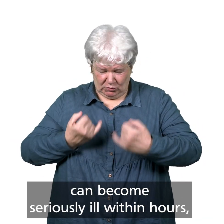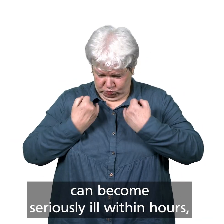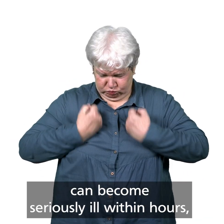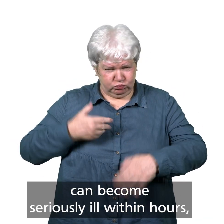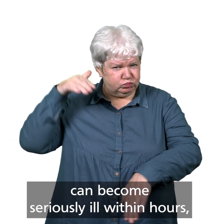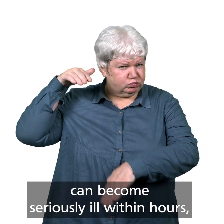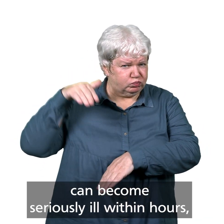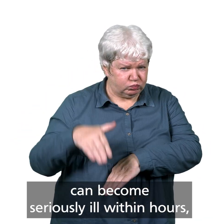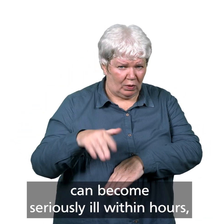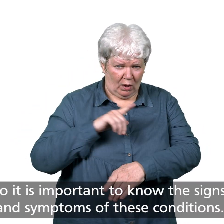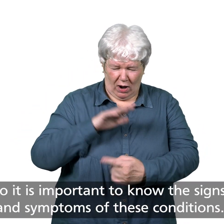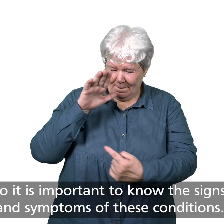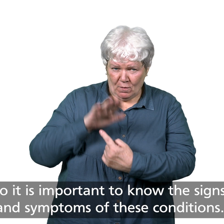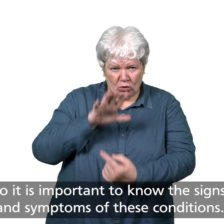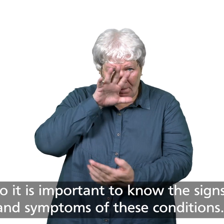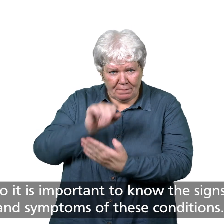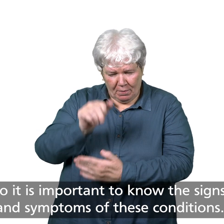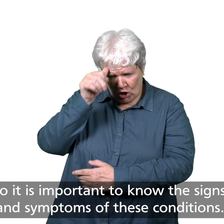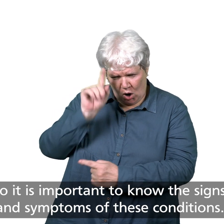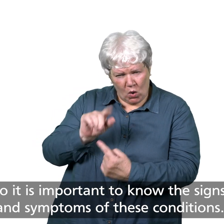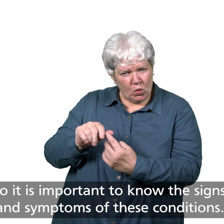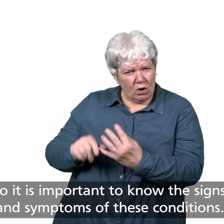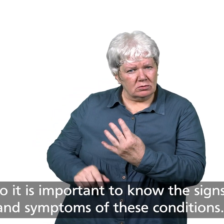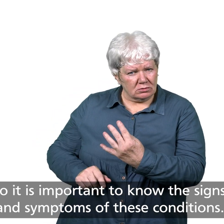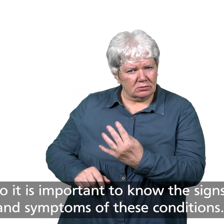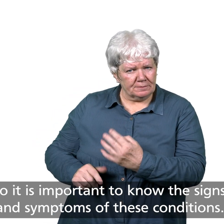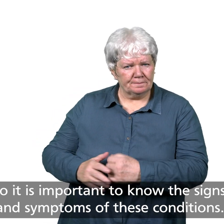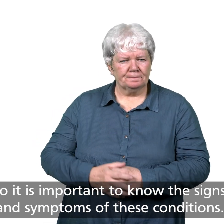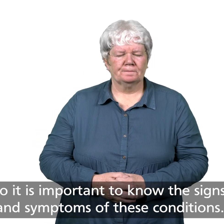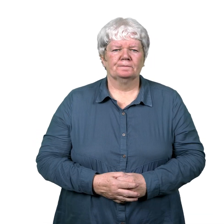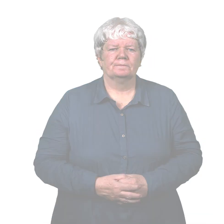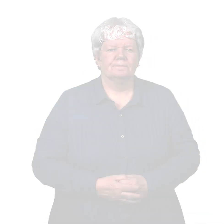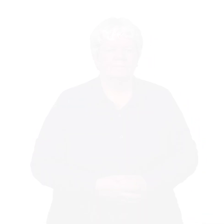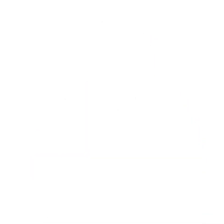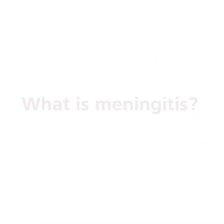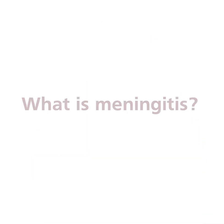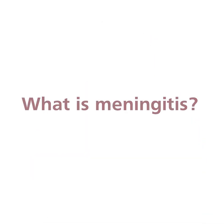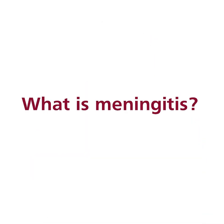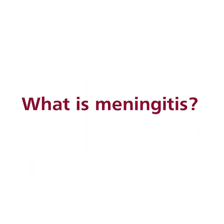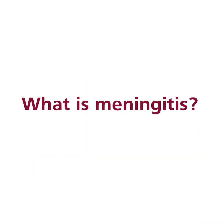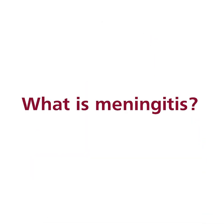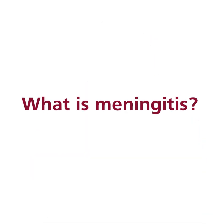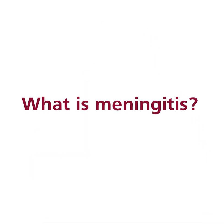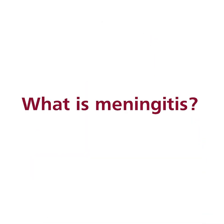seriously ill within hours, so it is important to know the signs and symptoms of these conditions. What